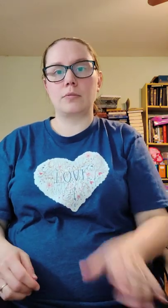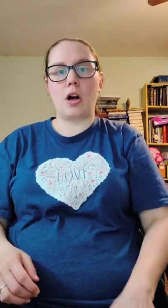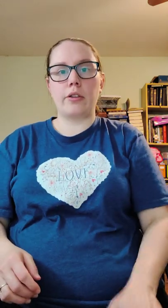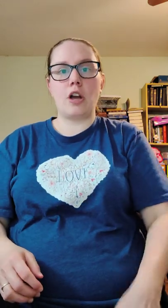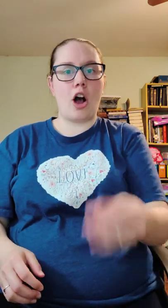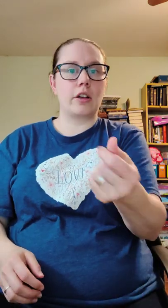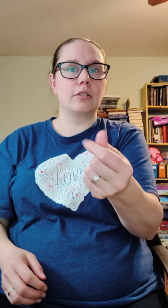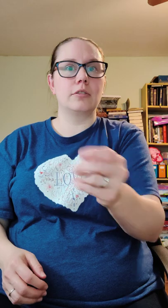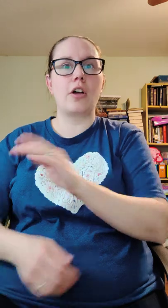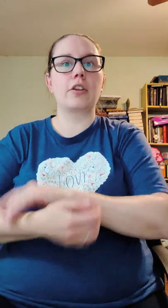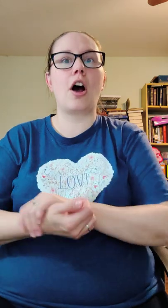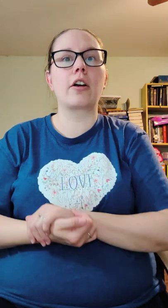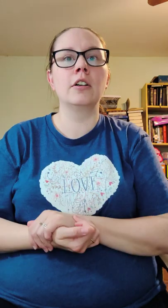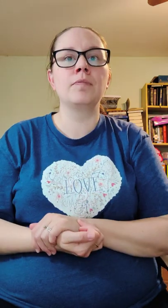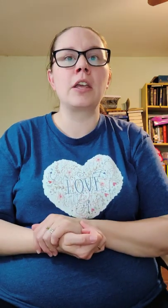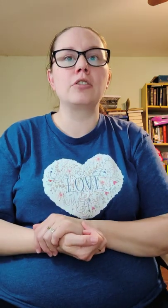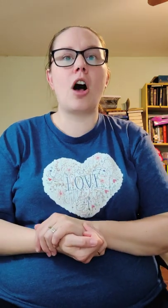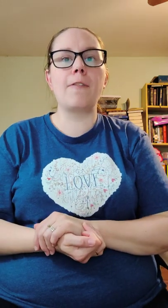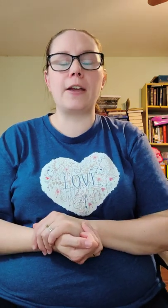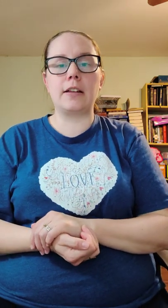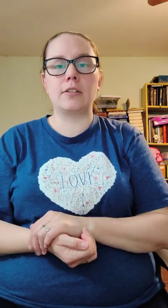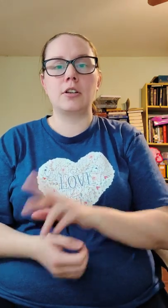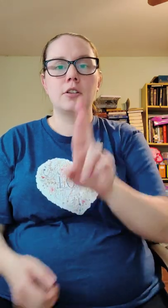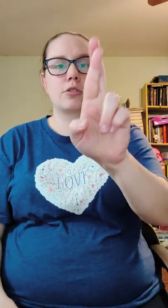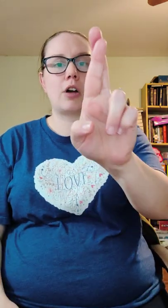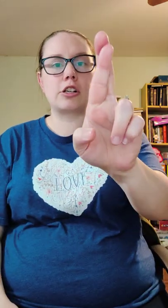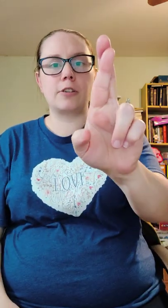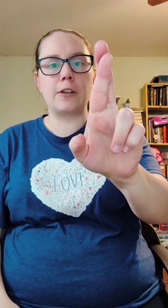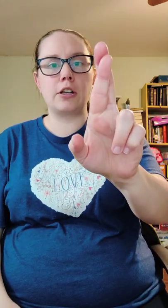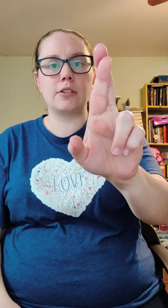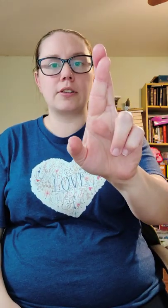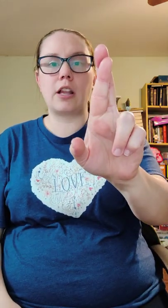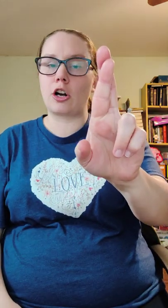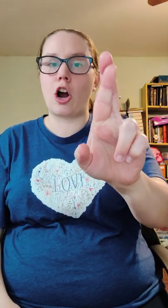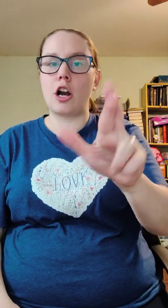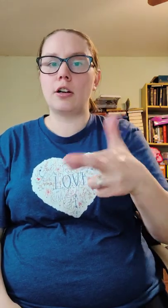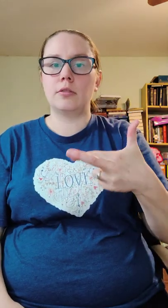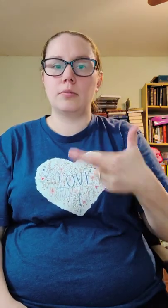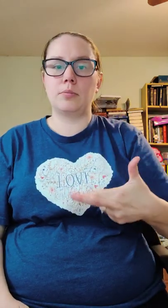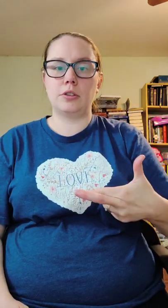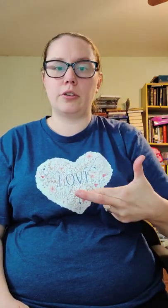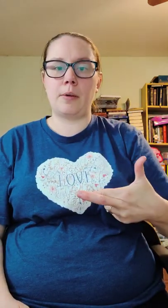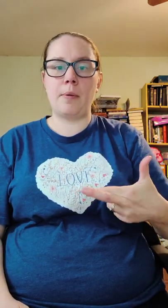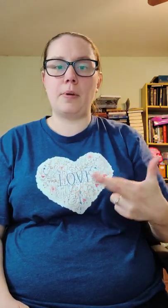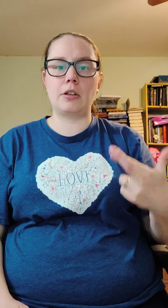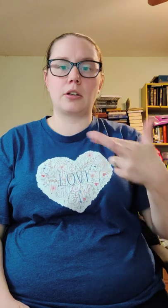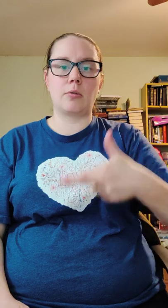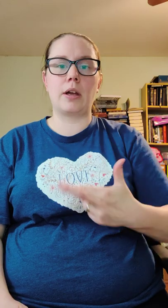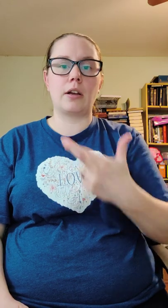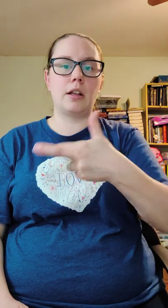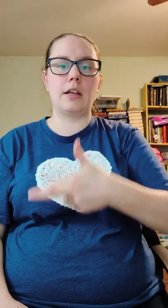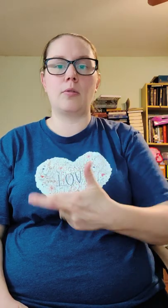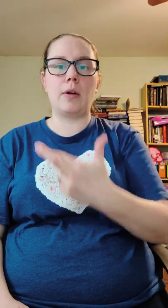Call the dog. Call the dog. Dolphin. So, cross your fingers. It's the letter R. Put your thumb up and you're going to wiggle it and